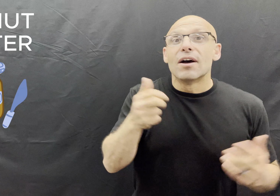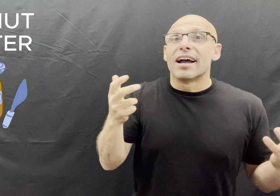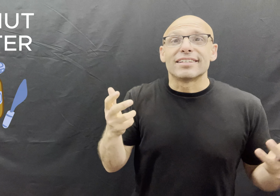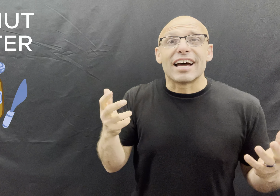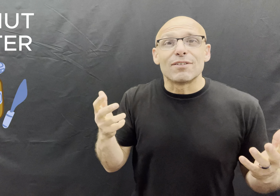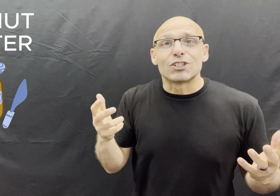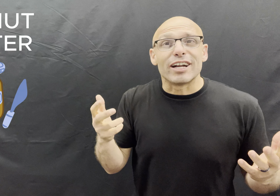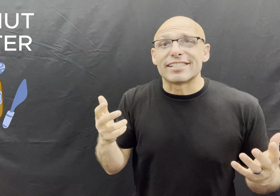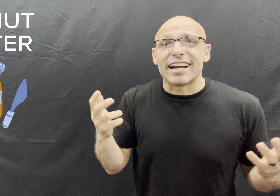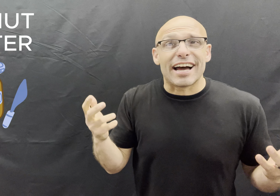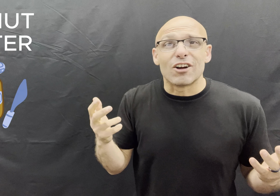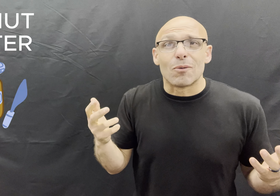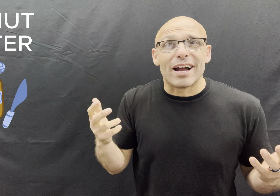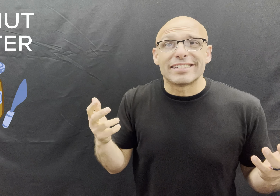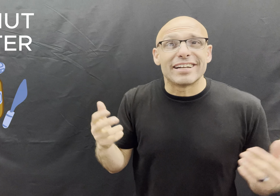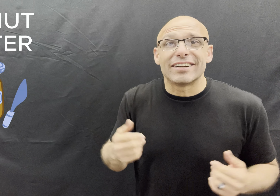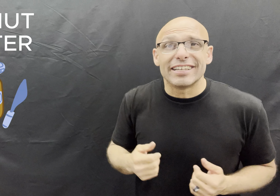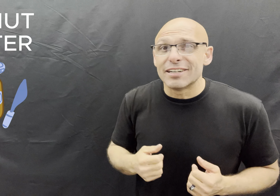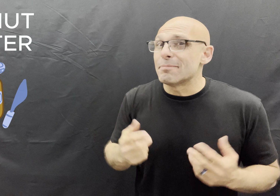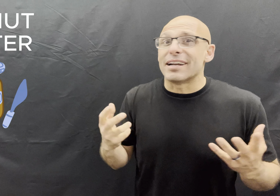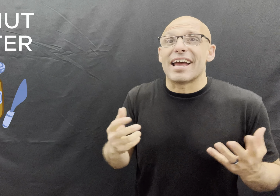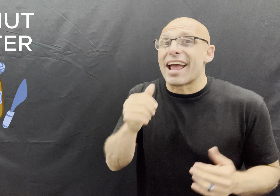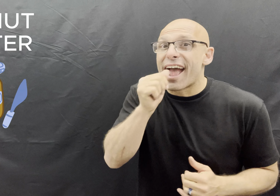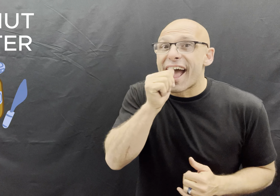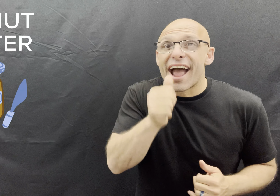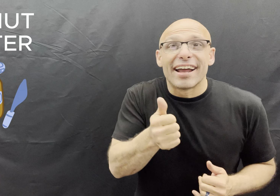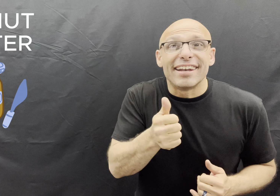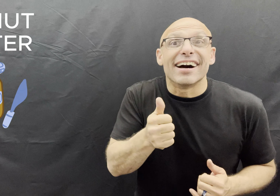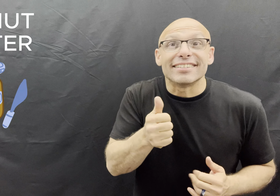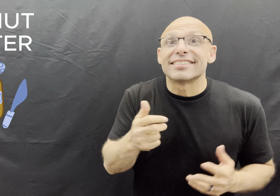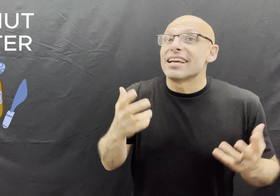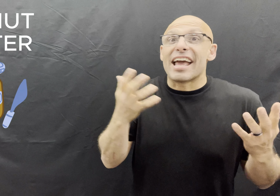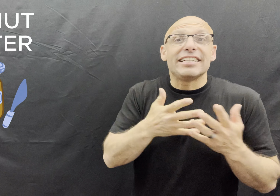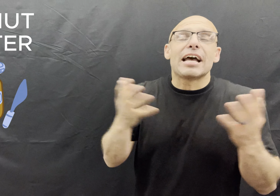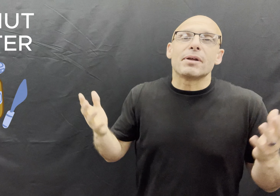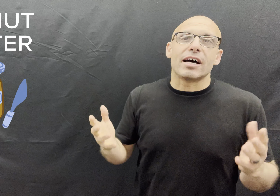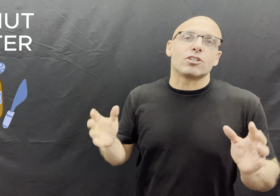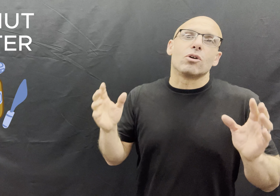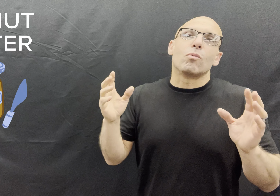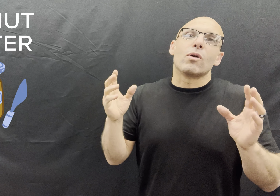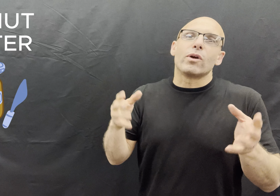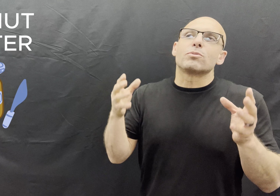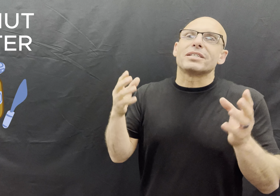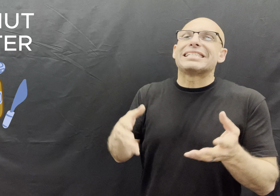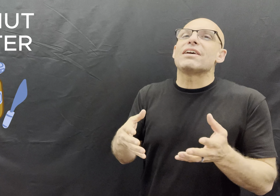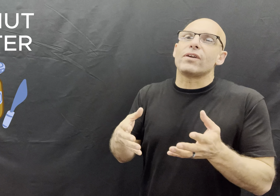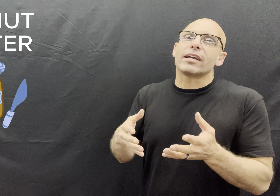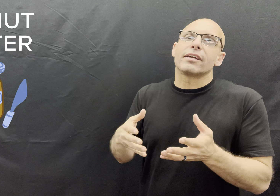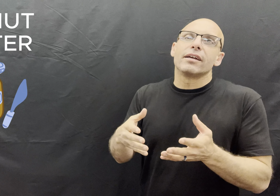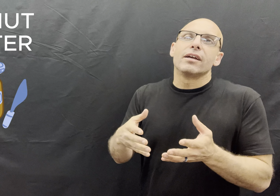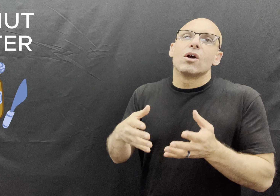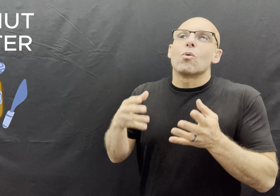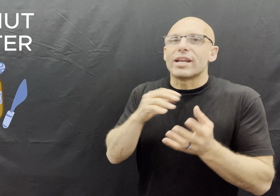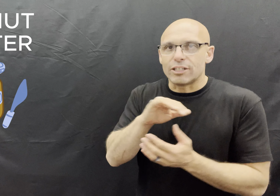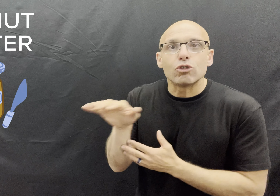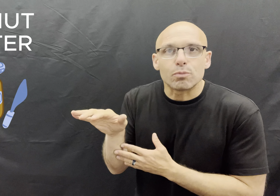It's kind of a strange sign. I don't know why it's there either, but hey, nuts. Any type of nut. So when we're specific, we need to